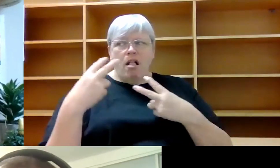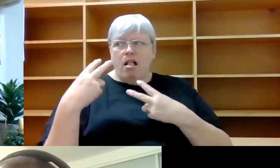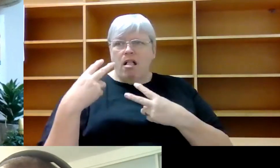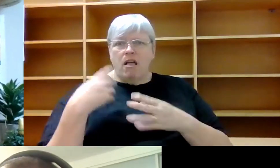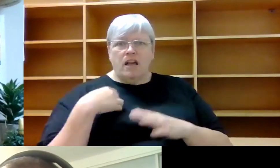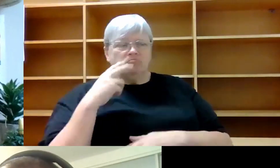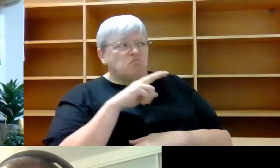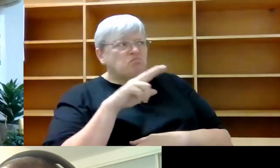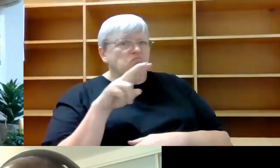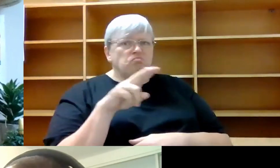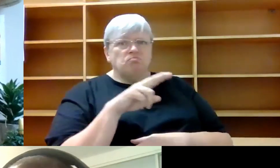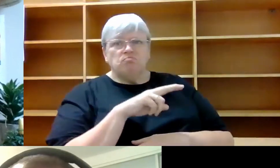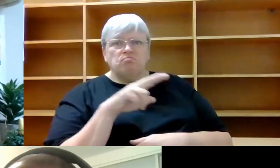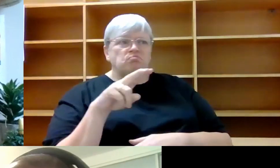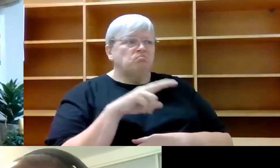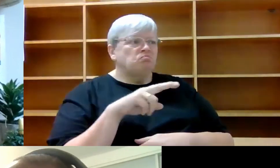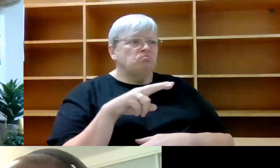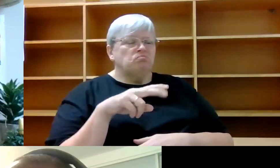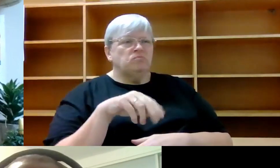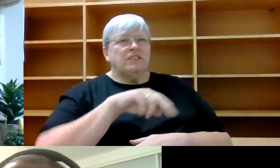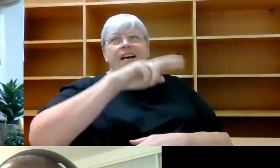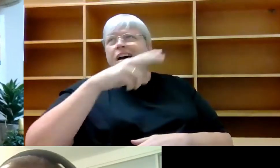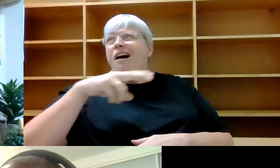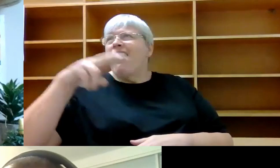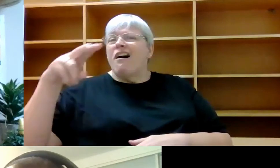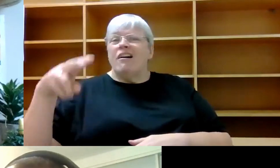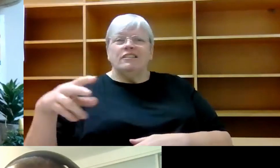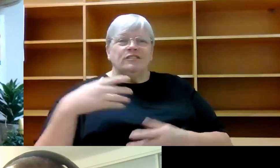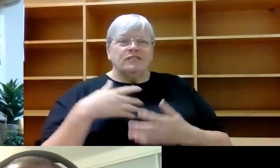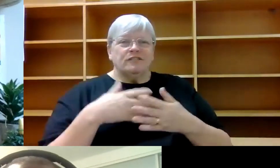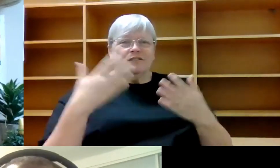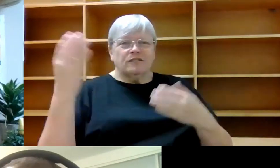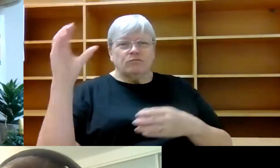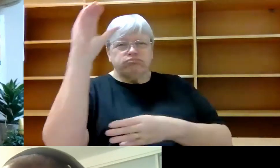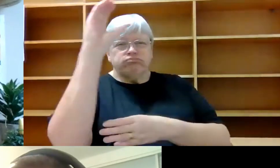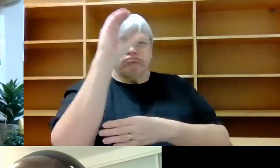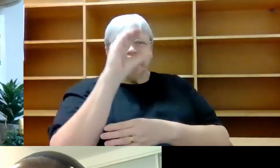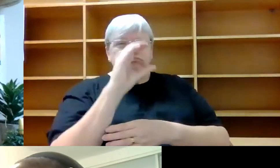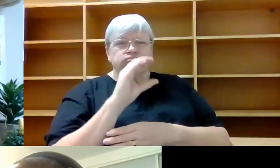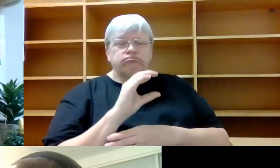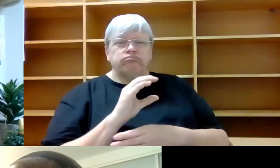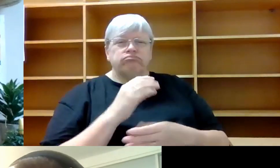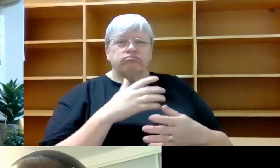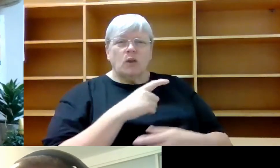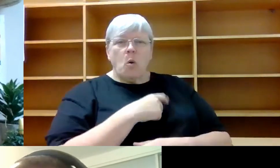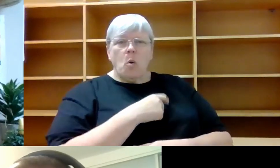dirt track. The western hills were now crowned with an amber glow. My heart pounded like old Mr. Cliff's hammer when